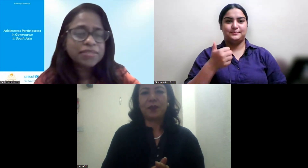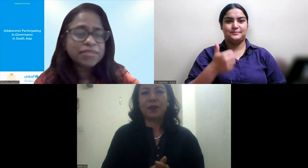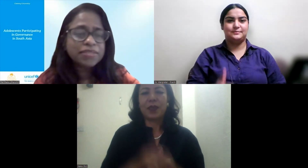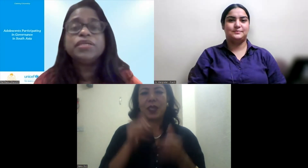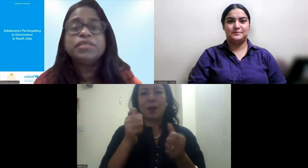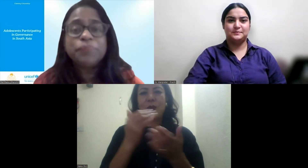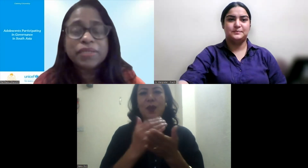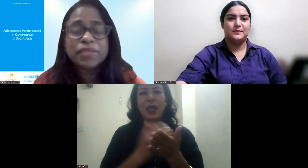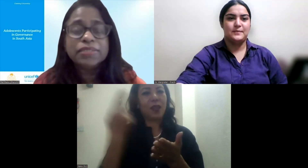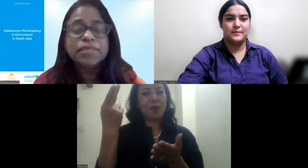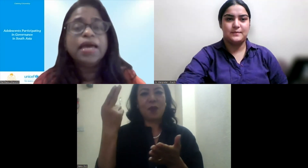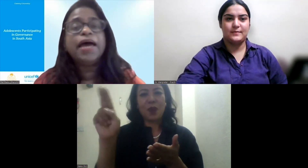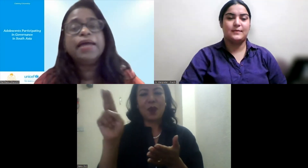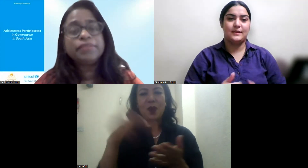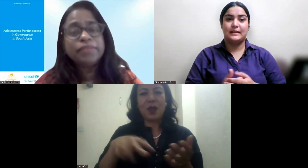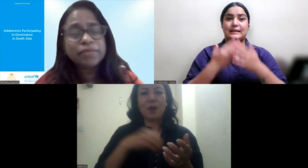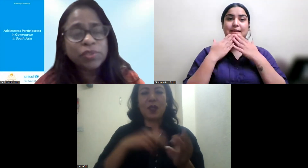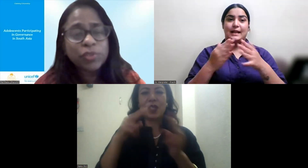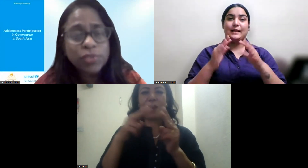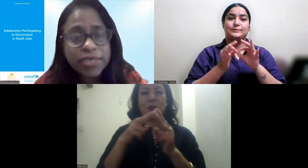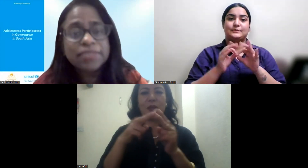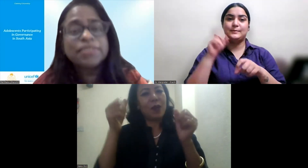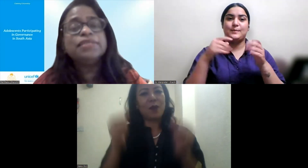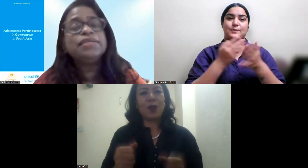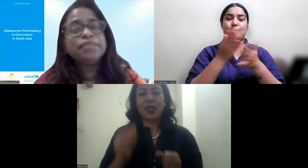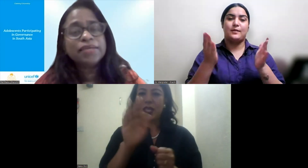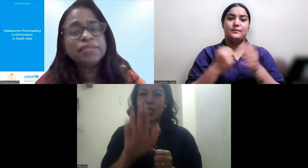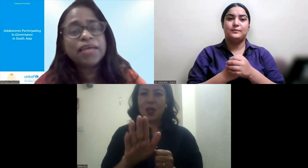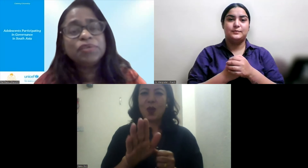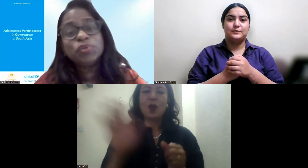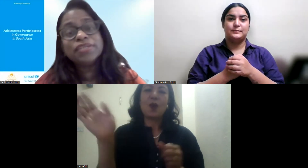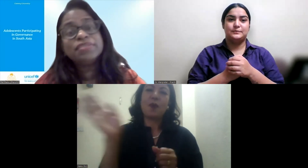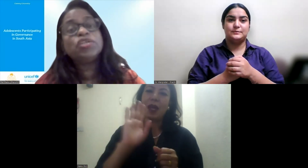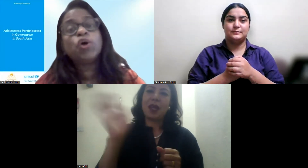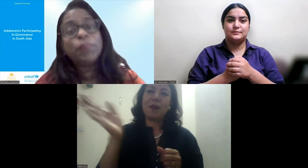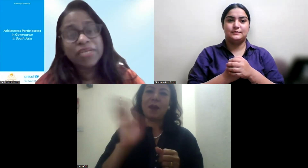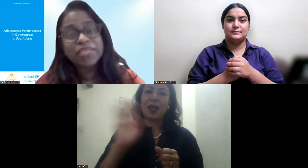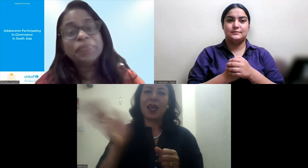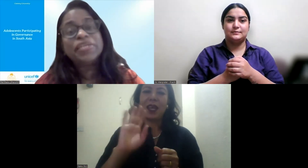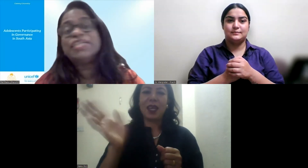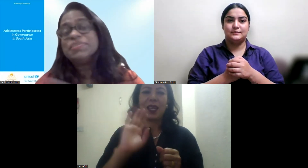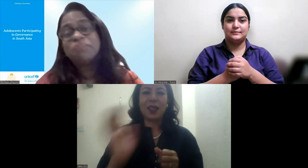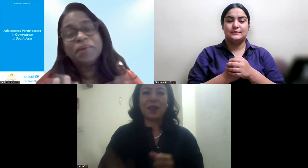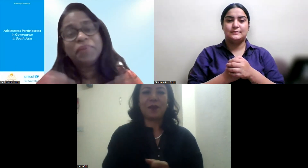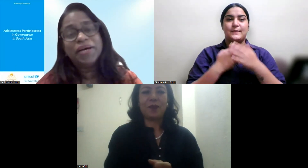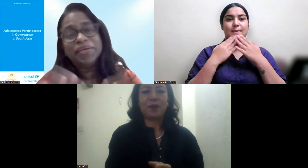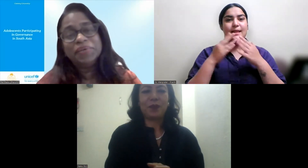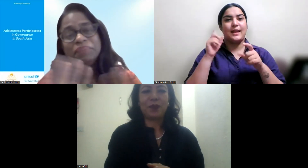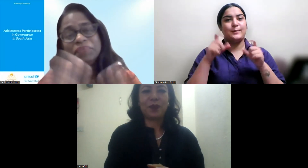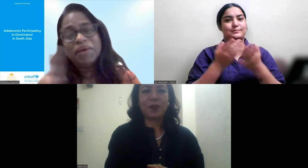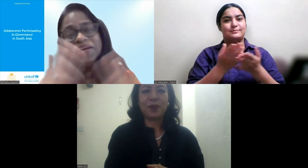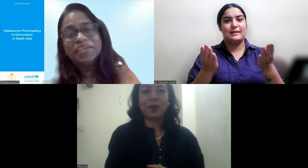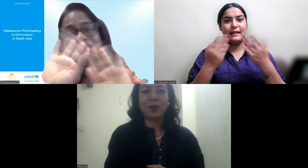And thank you to the Okay, thank you. Thank you so much. Bye-bye. Thank you to Namaste, behalf of the National CFLG